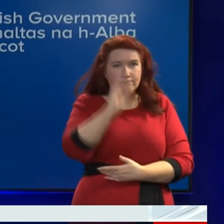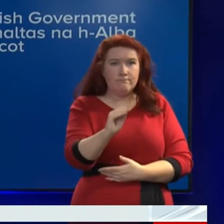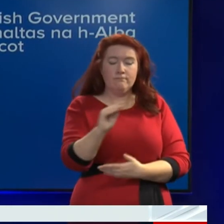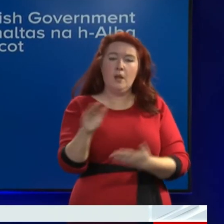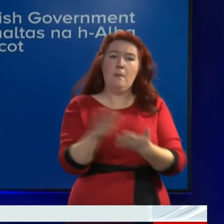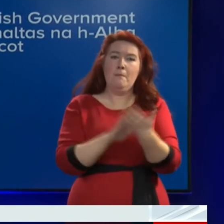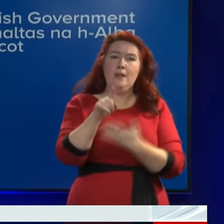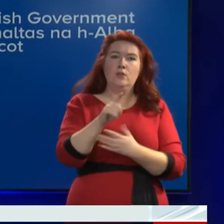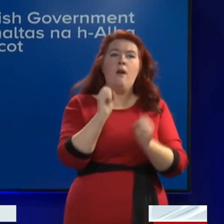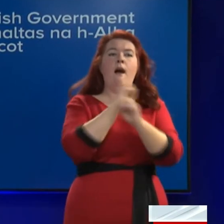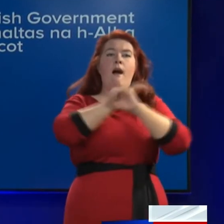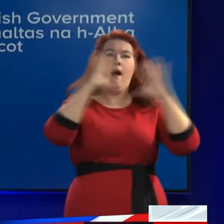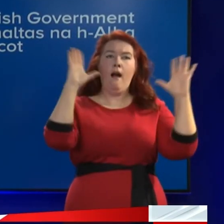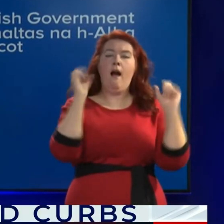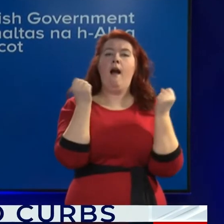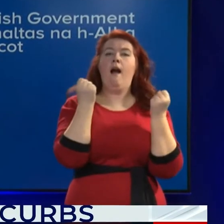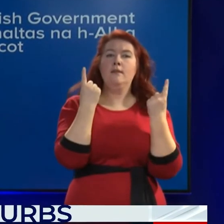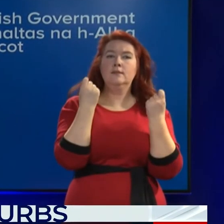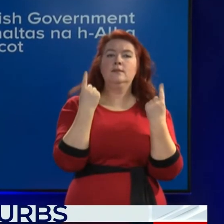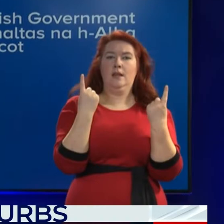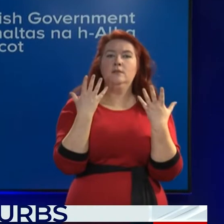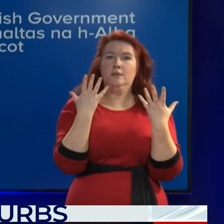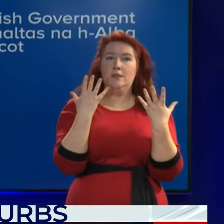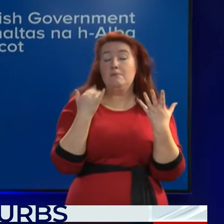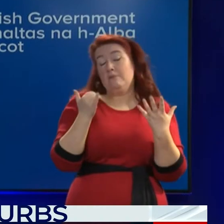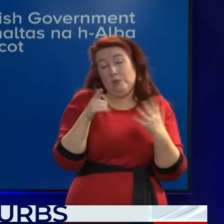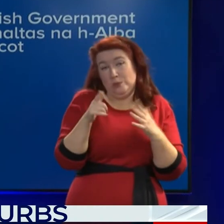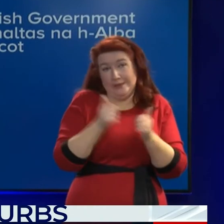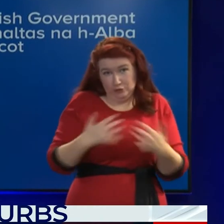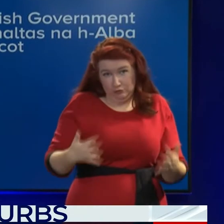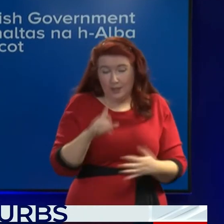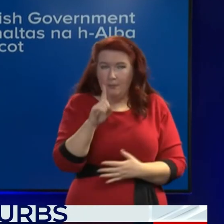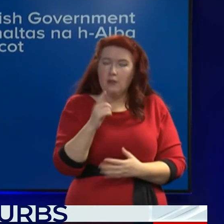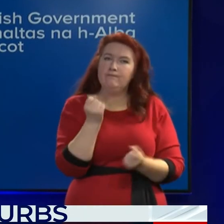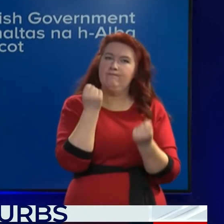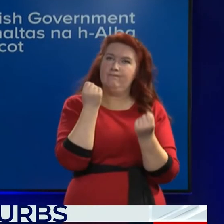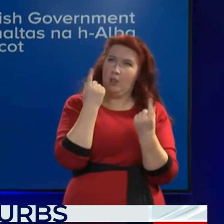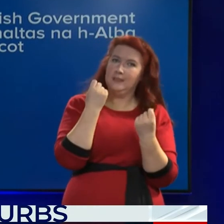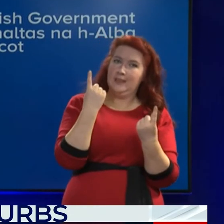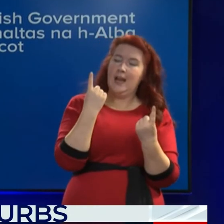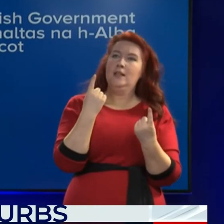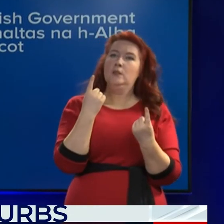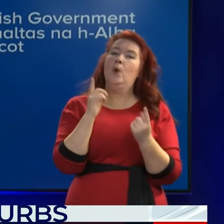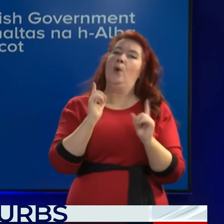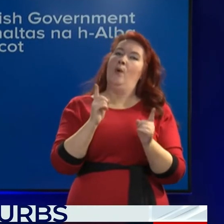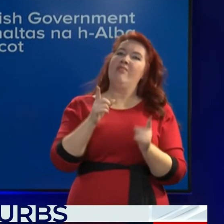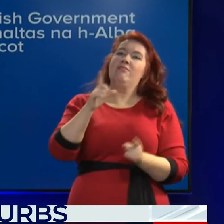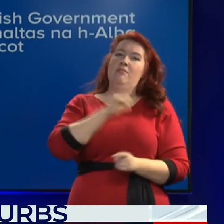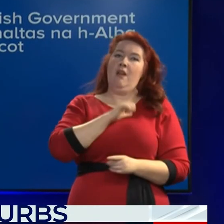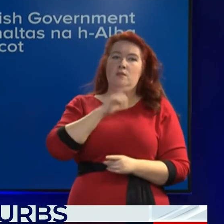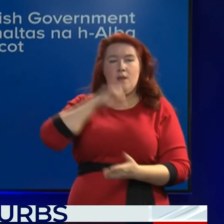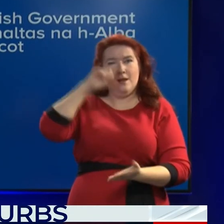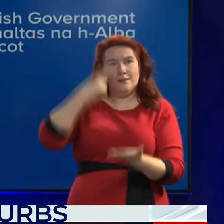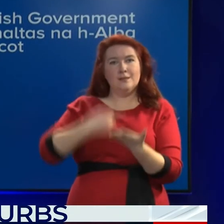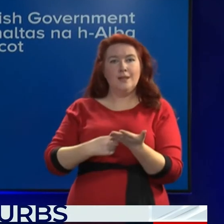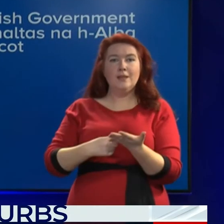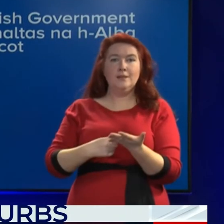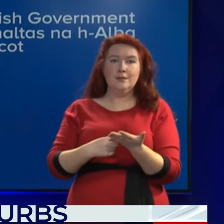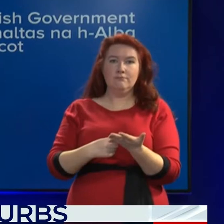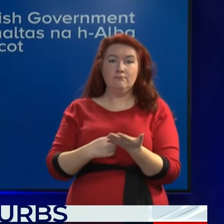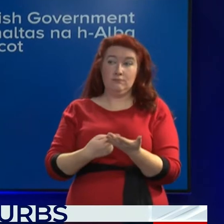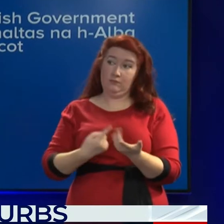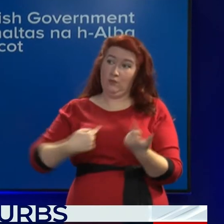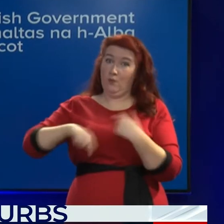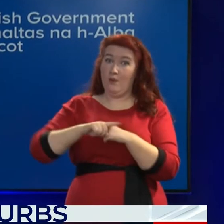you can better understand, if not always agree with, I accept, the difficult judgments and decisions that